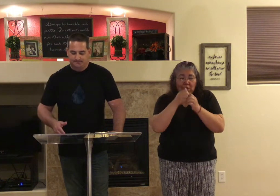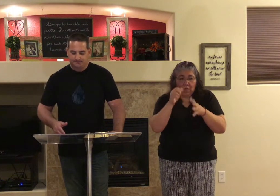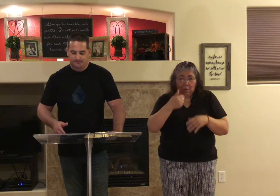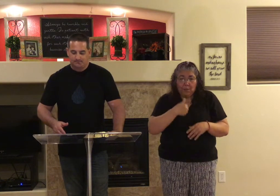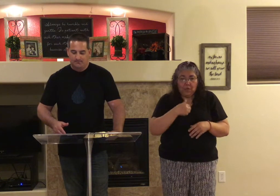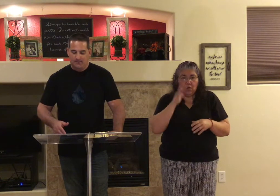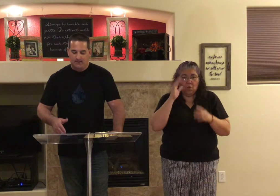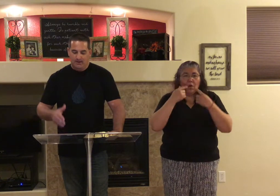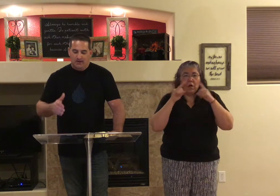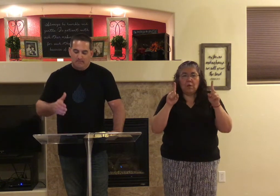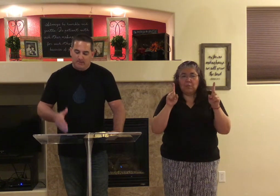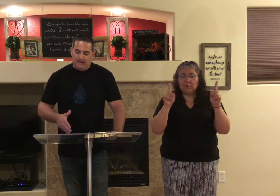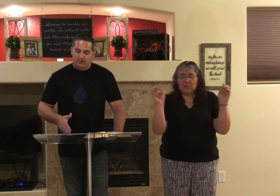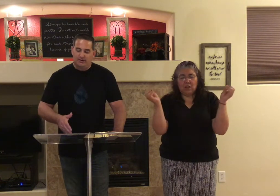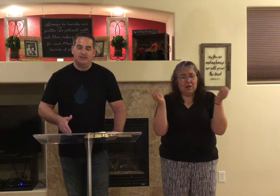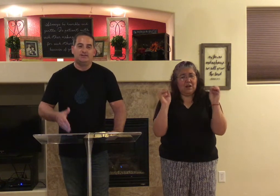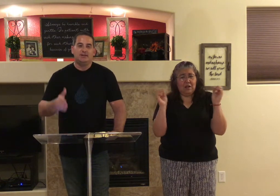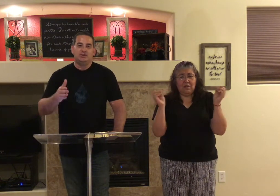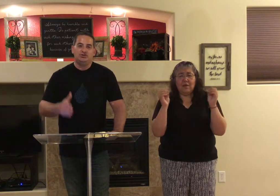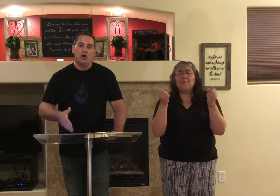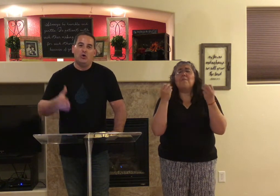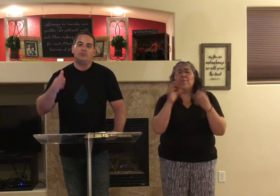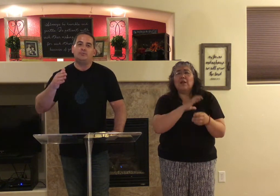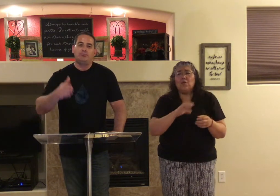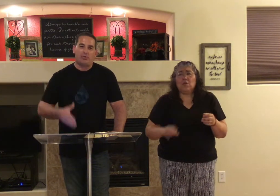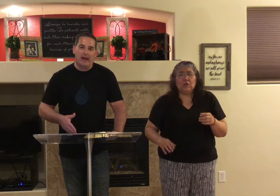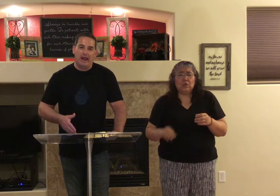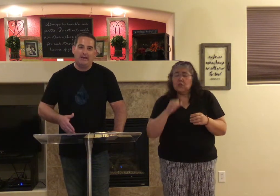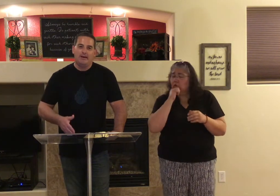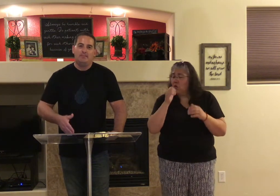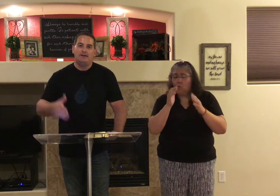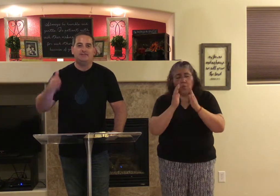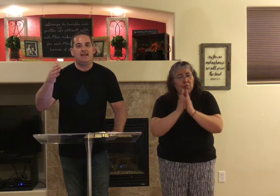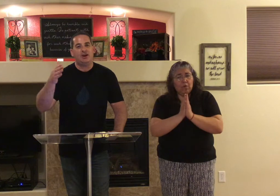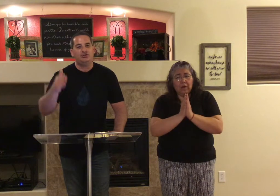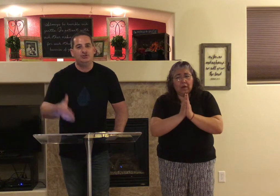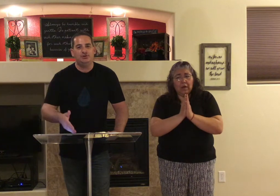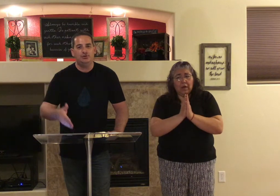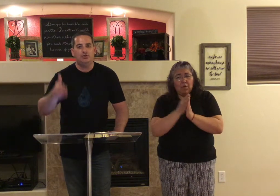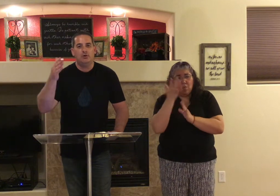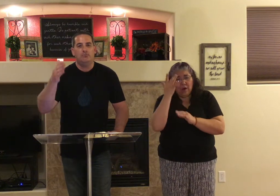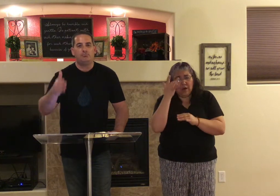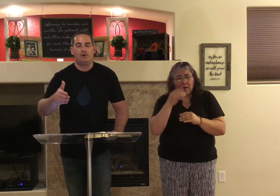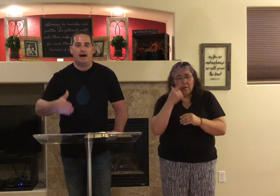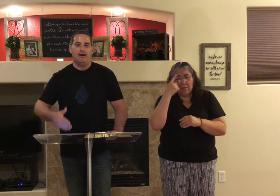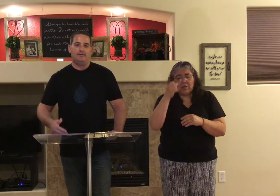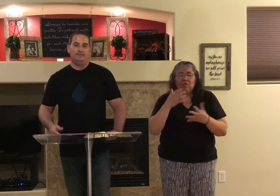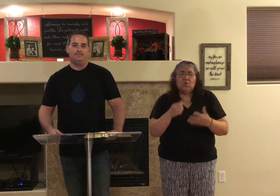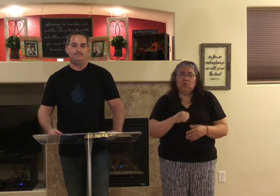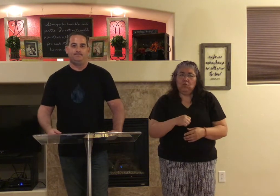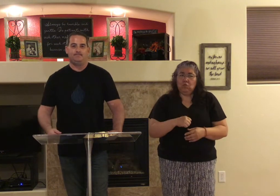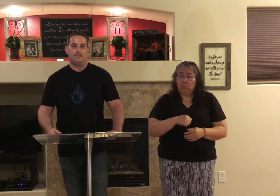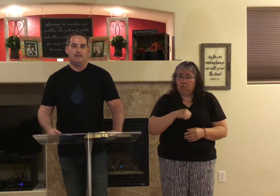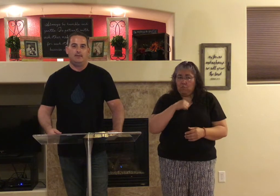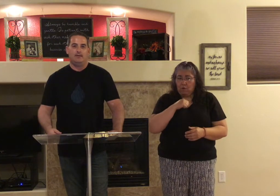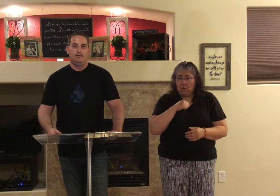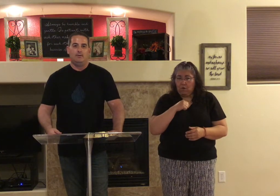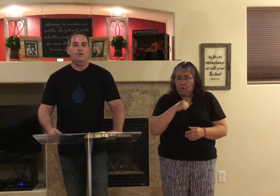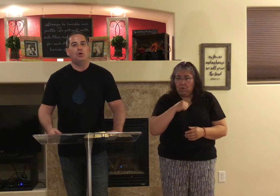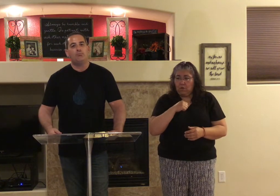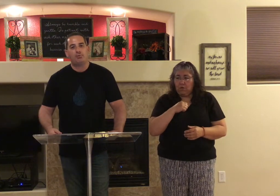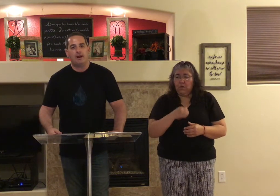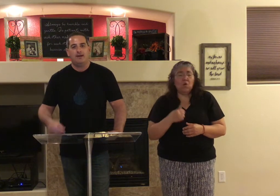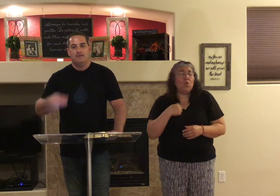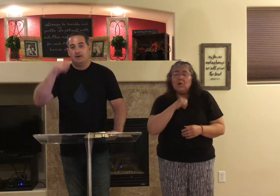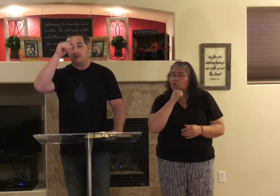nothing. Many Christians don't pray because they are too proud.